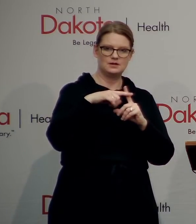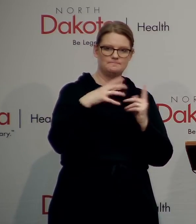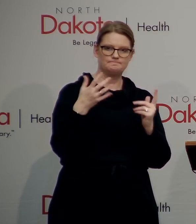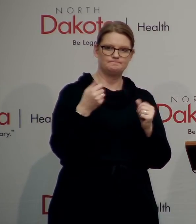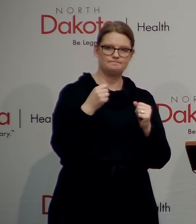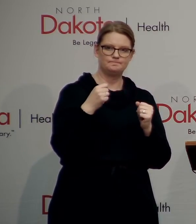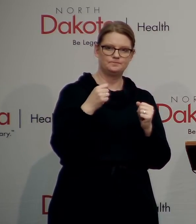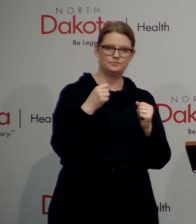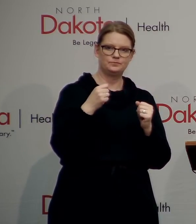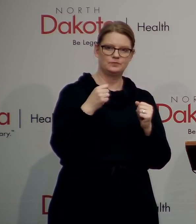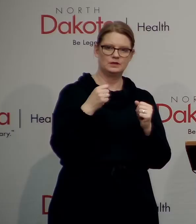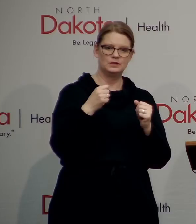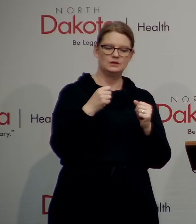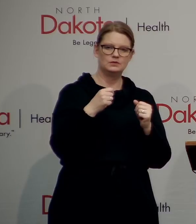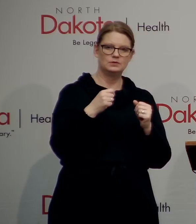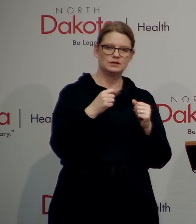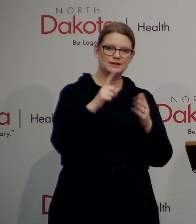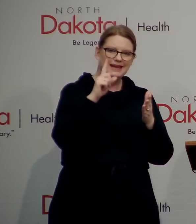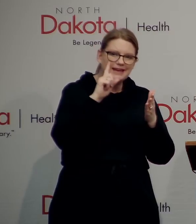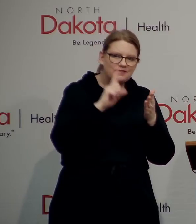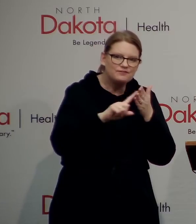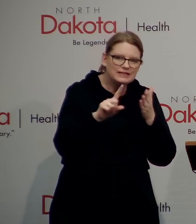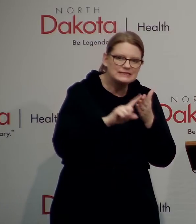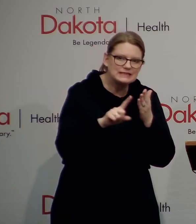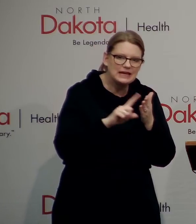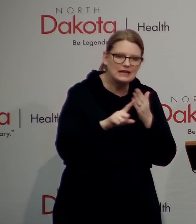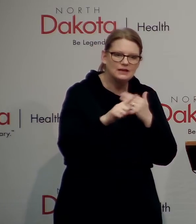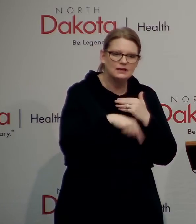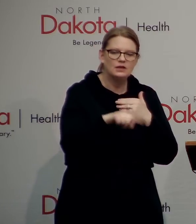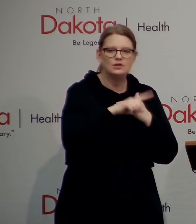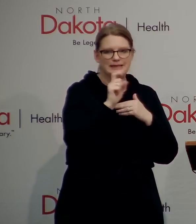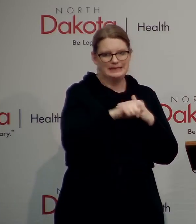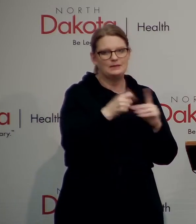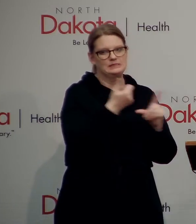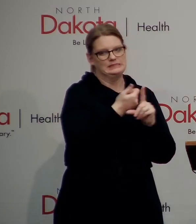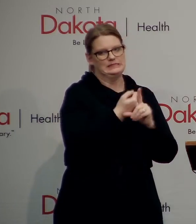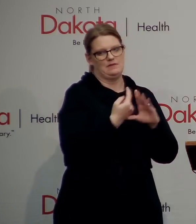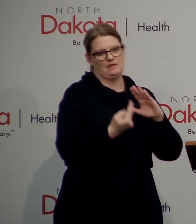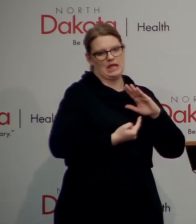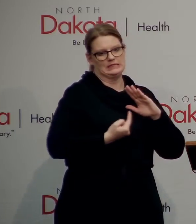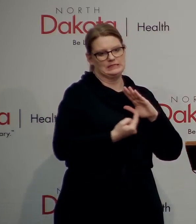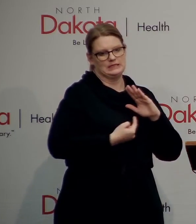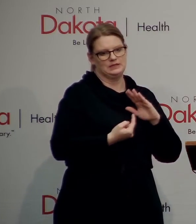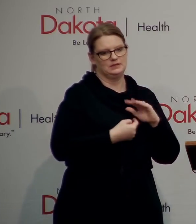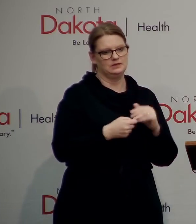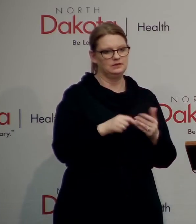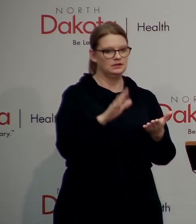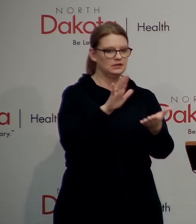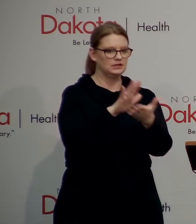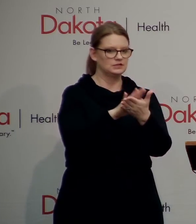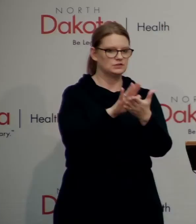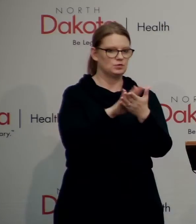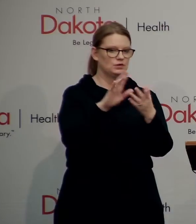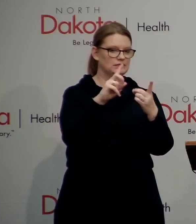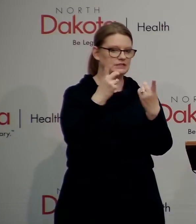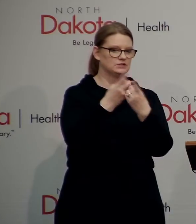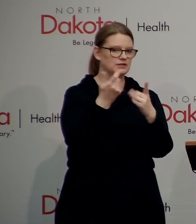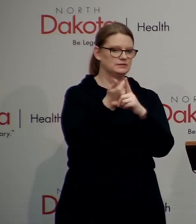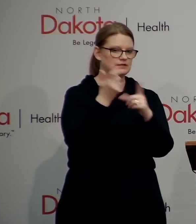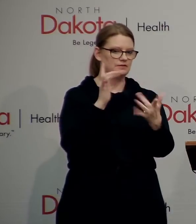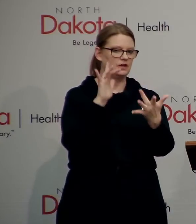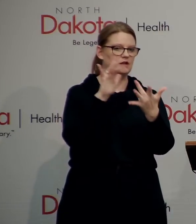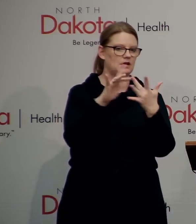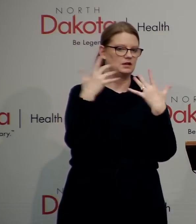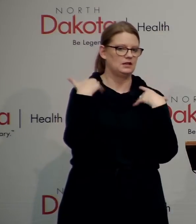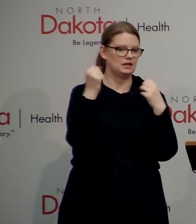we're investigating, we need them to self-isolate. Has the school district actually been in touch with the health